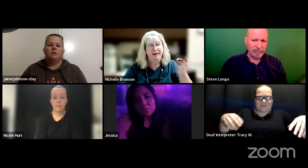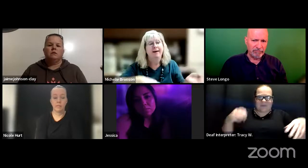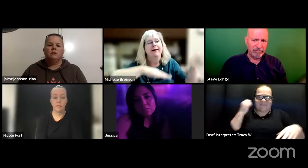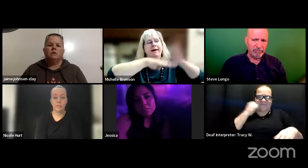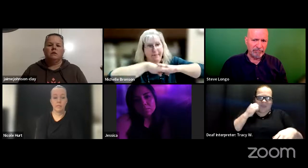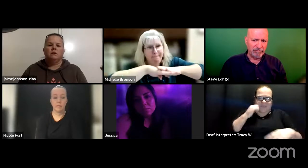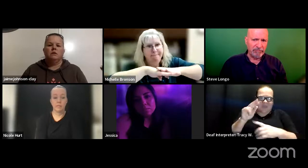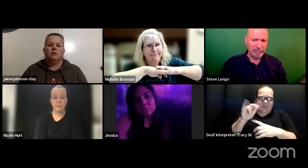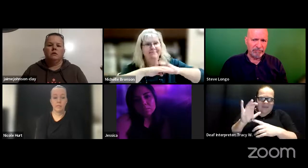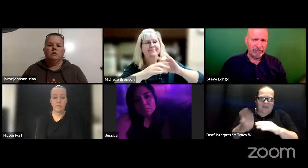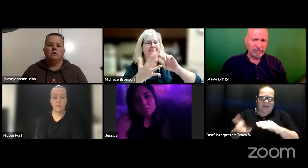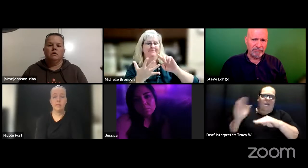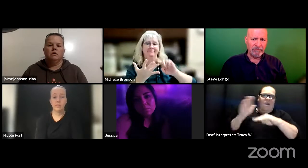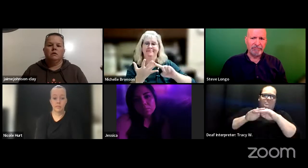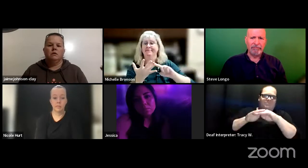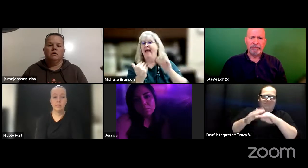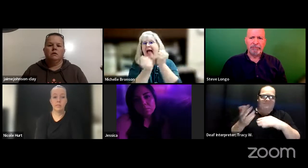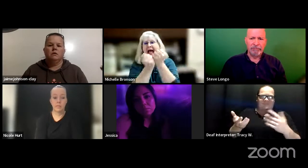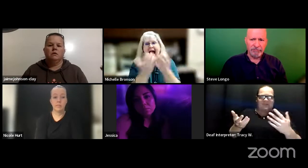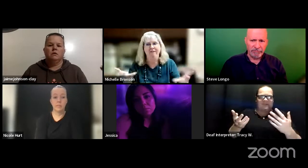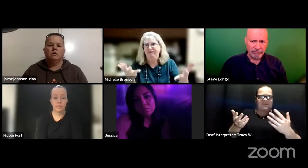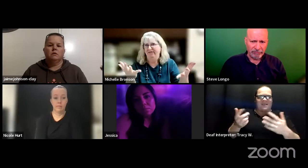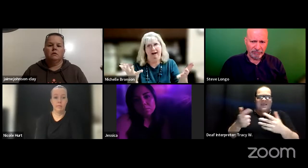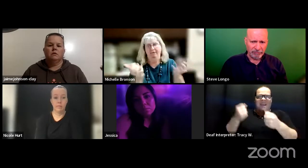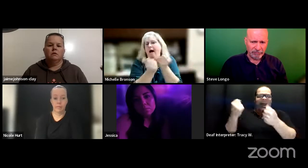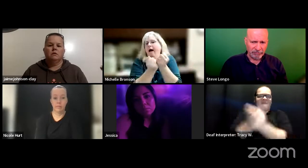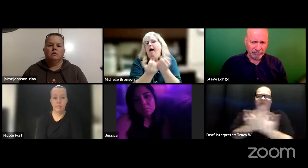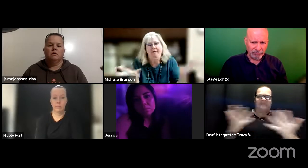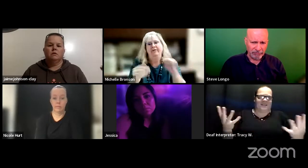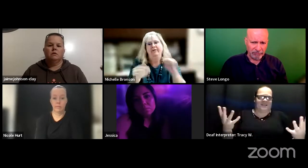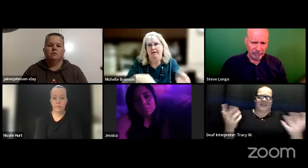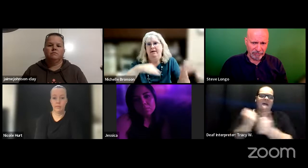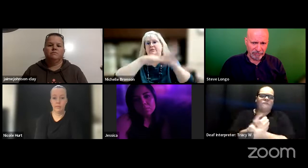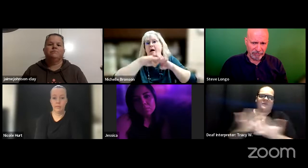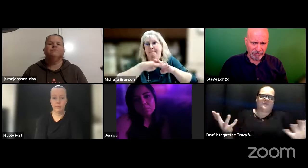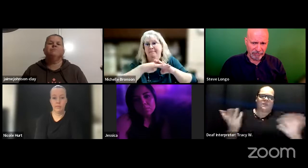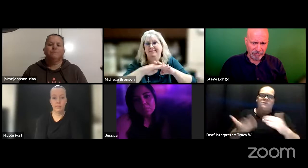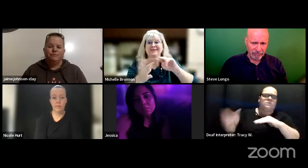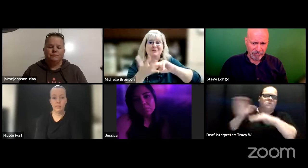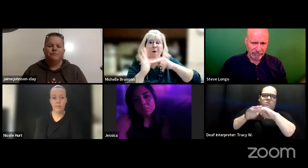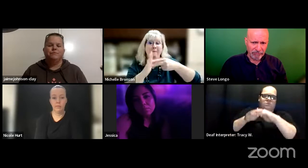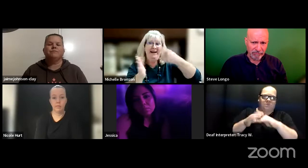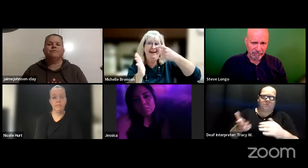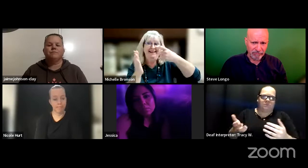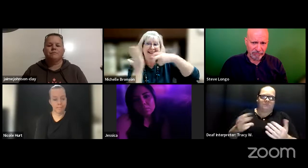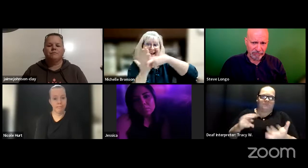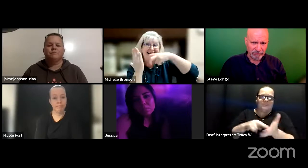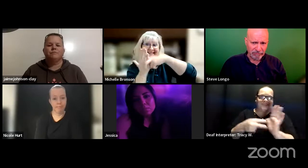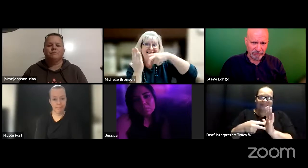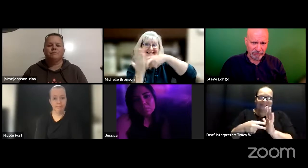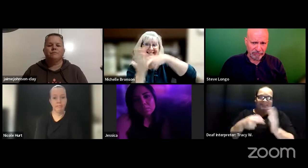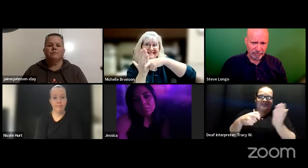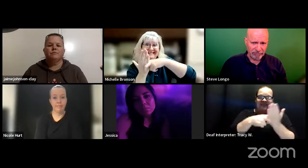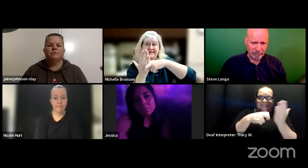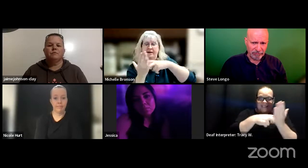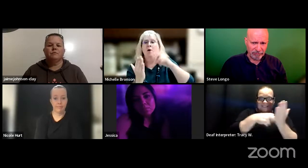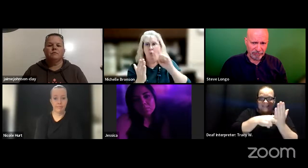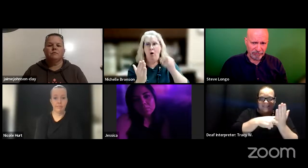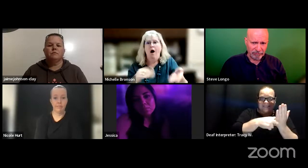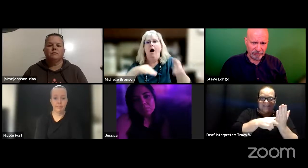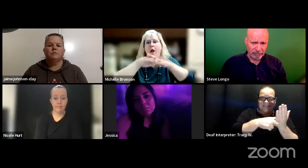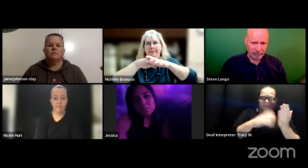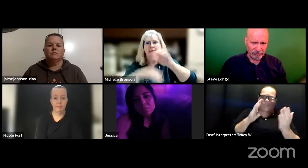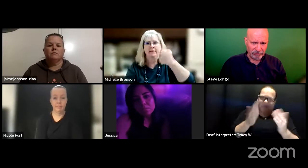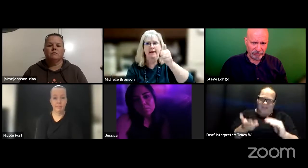up, and the fabric for the booth, for the skirts on the tables, everything is going up,